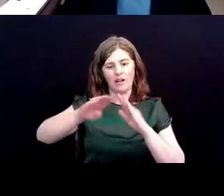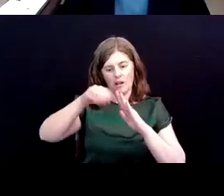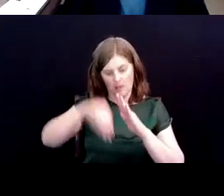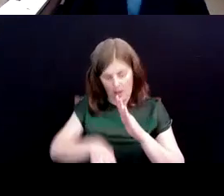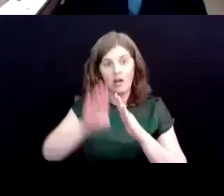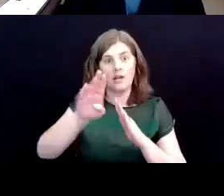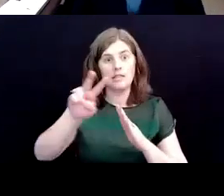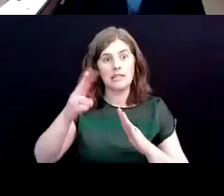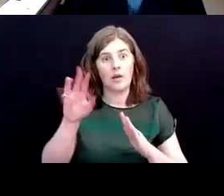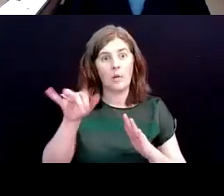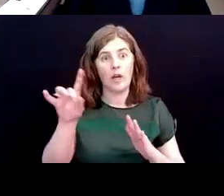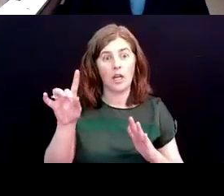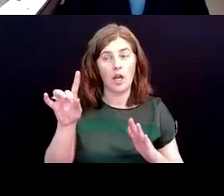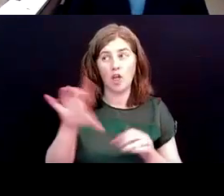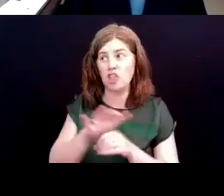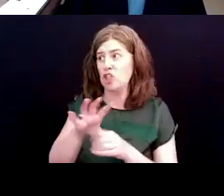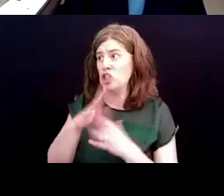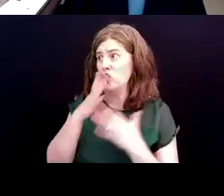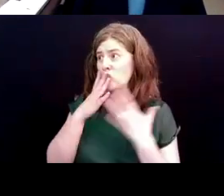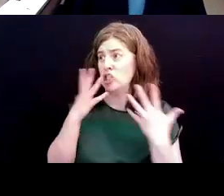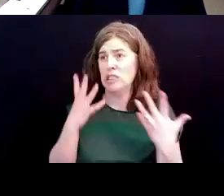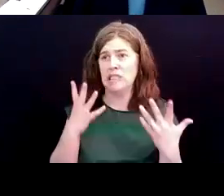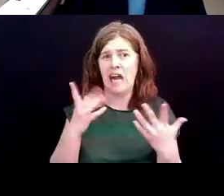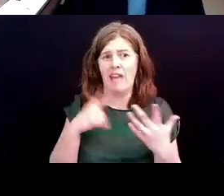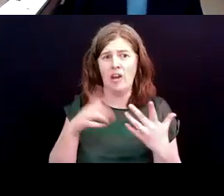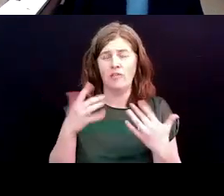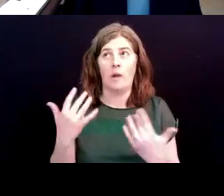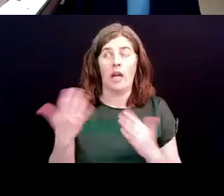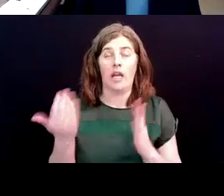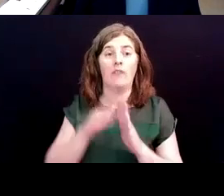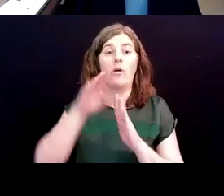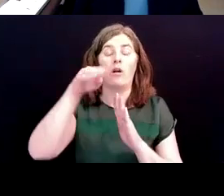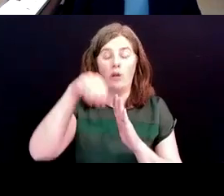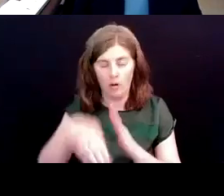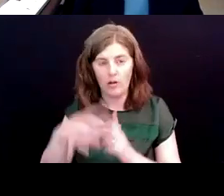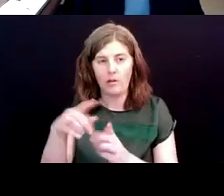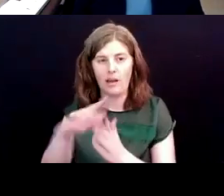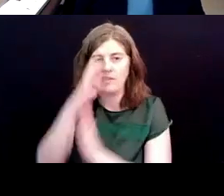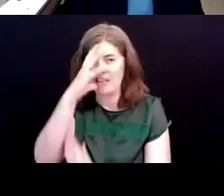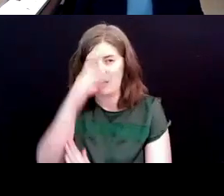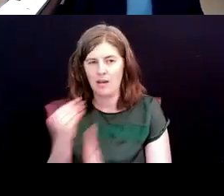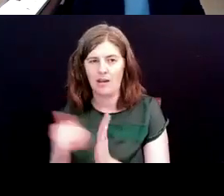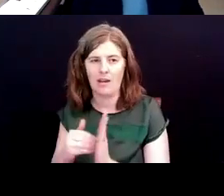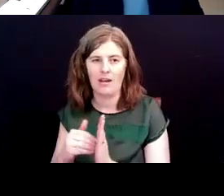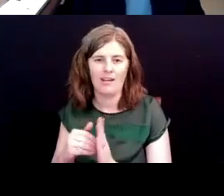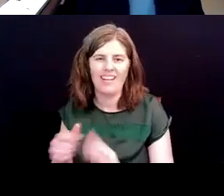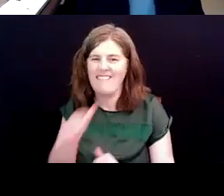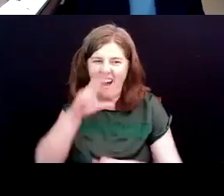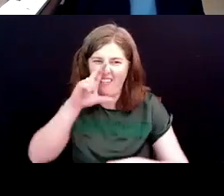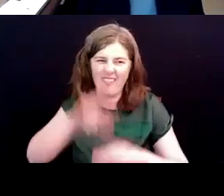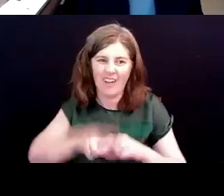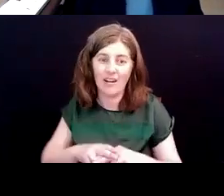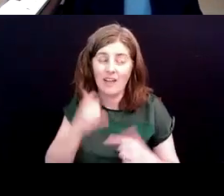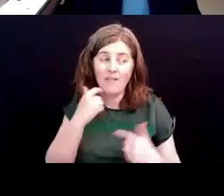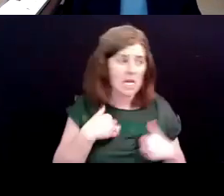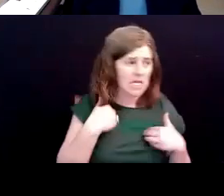then you're really like, oh, shoot, right? And then you got to kind of wait again for them to get sleepy. And so certainly that's not a fun space to be when you're